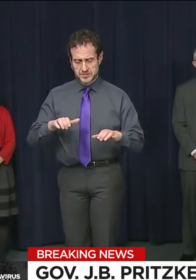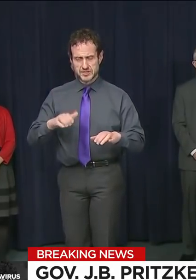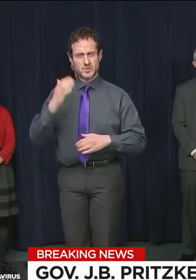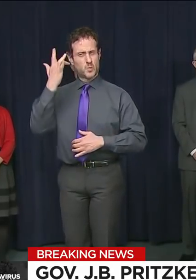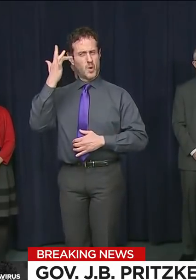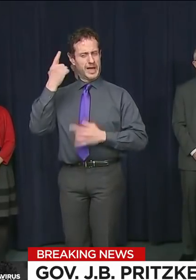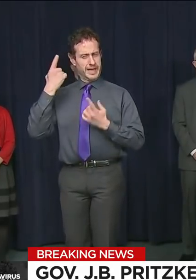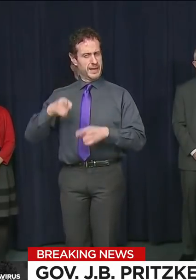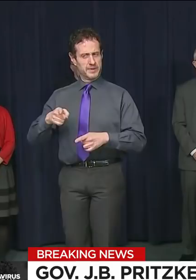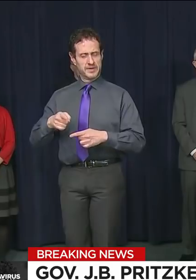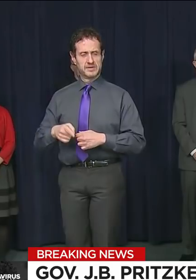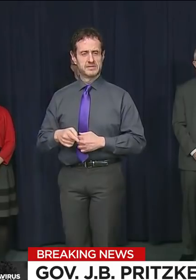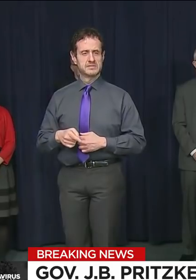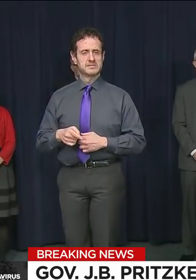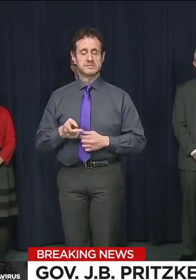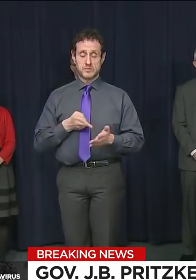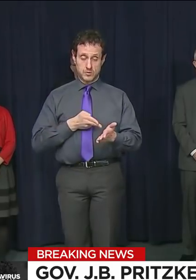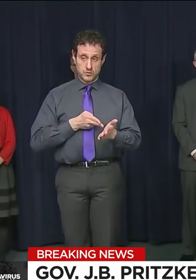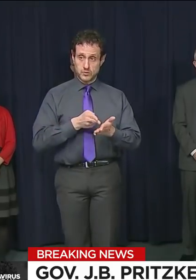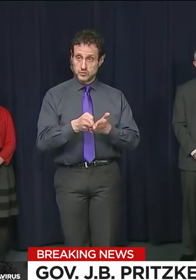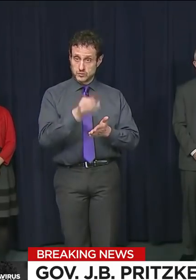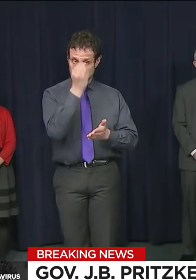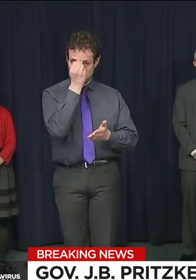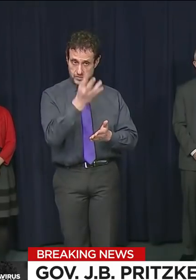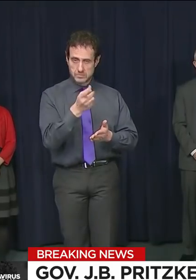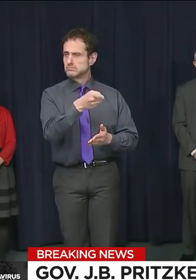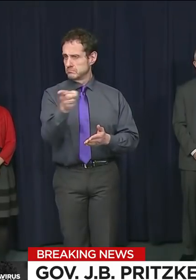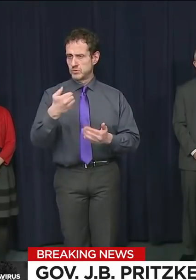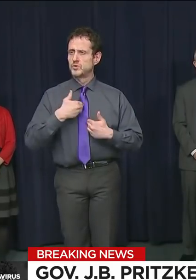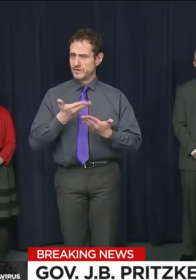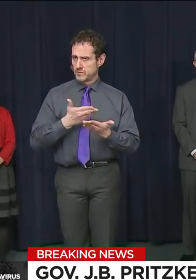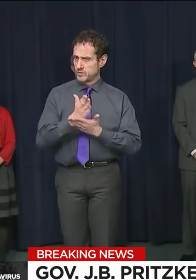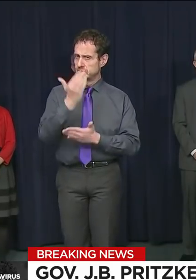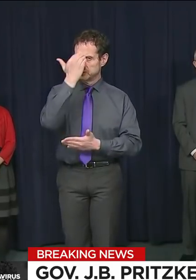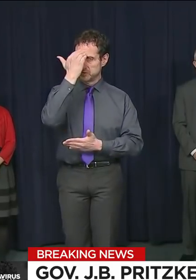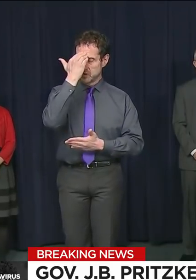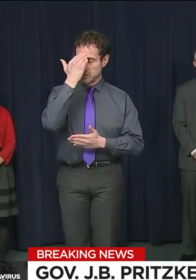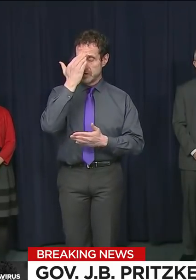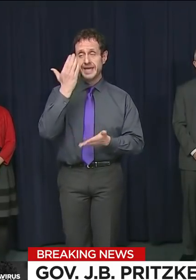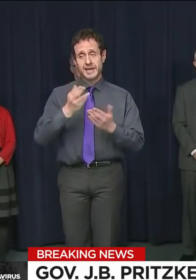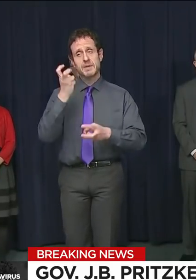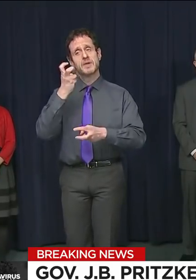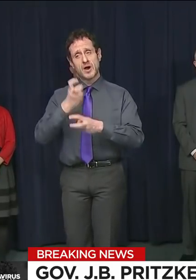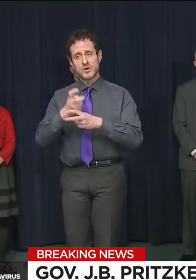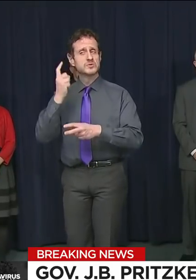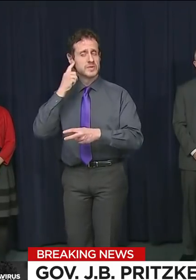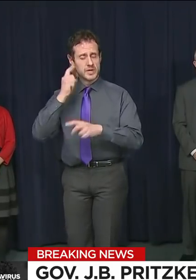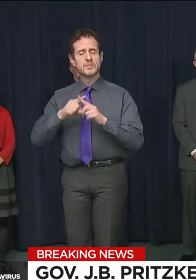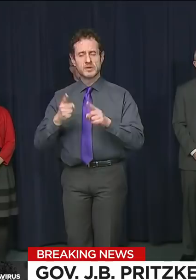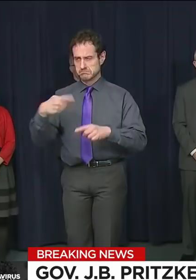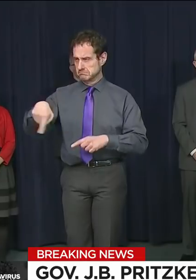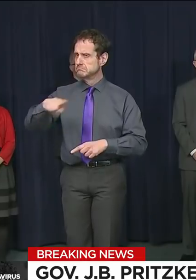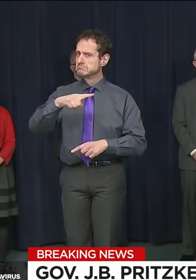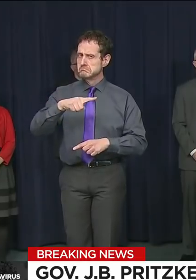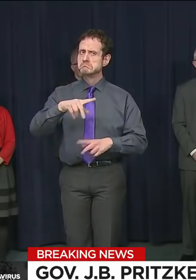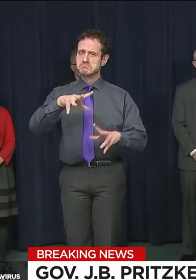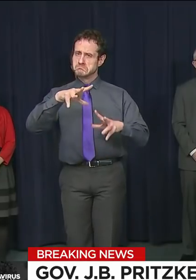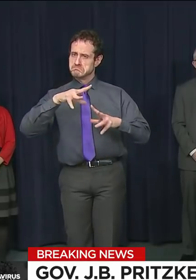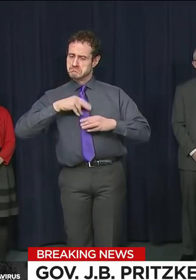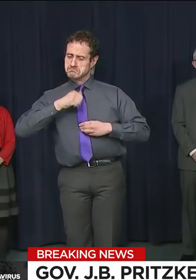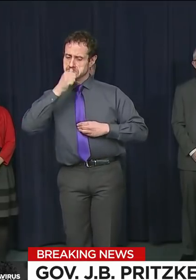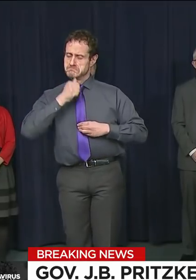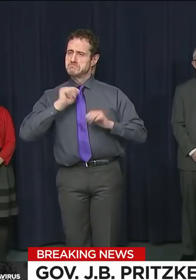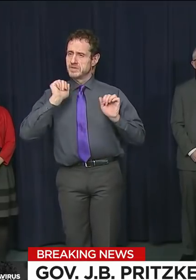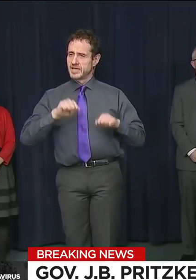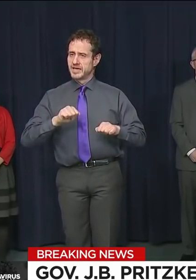You have a right to the truth, as difficult as it may be to hear, because you can bear it. Over the last